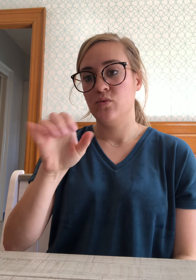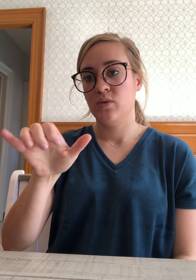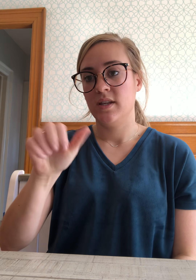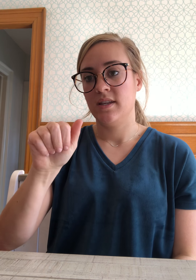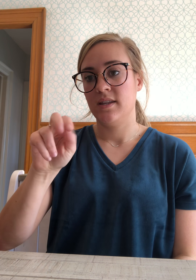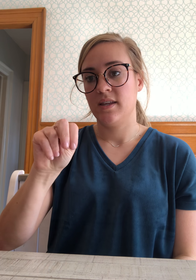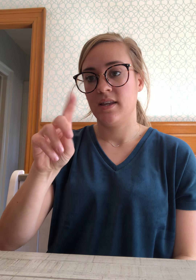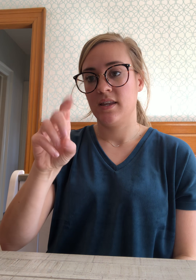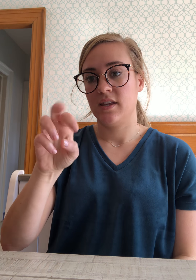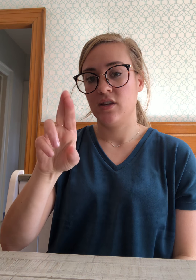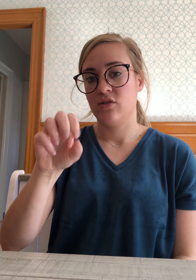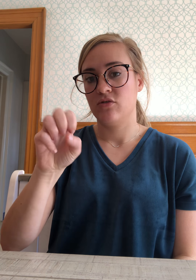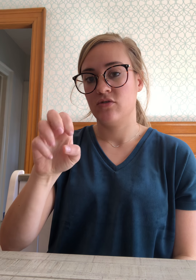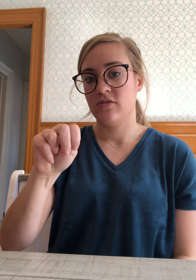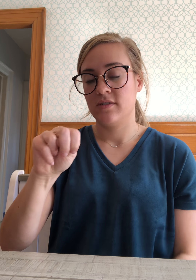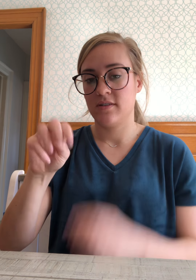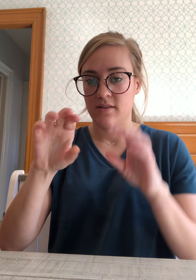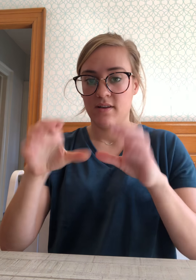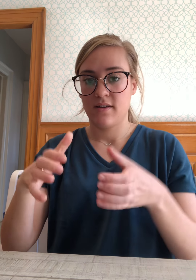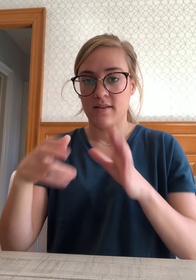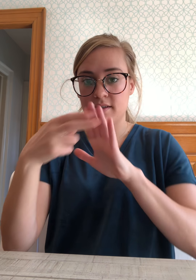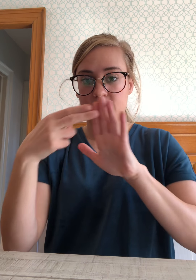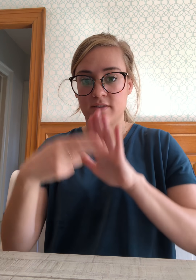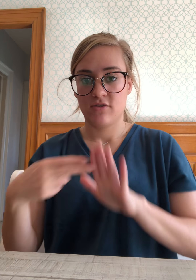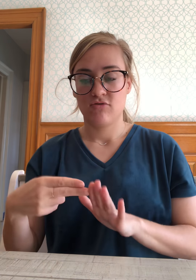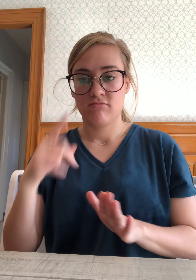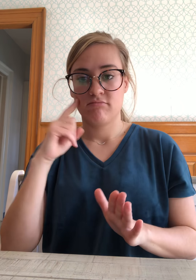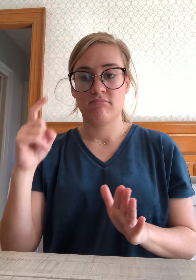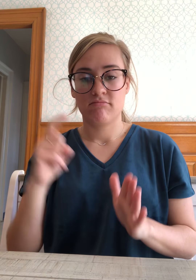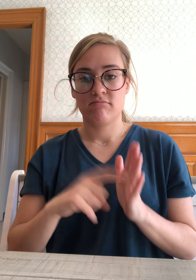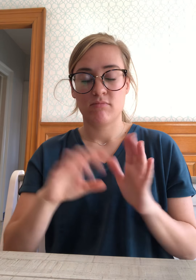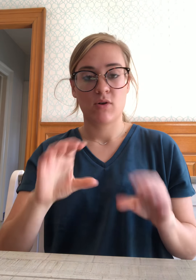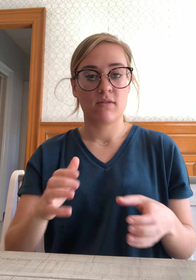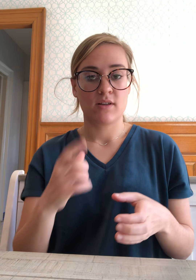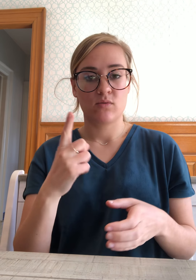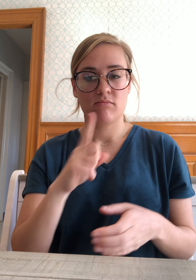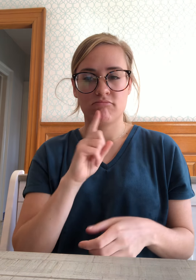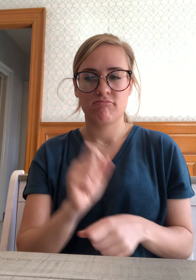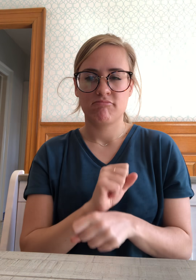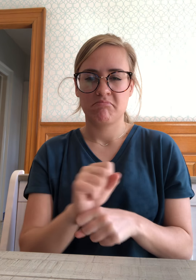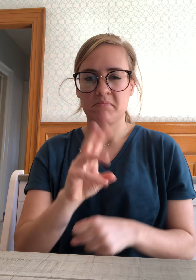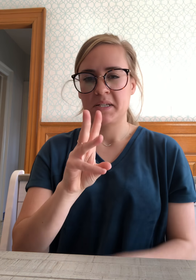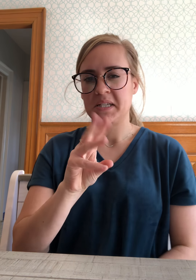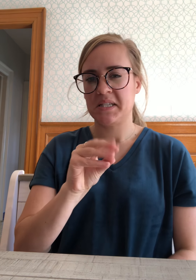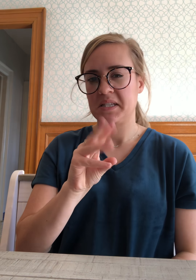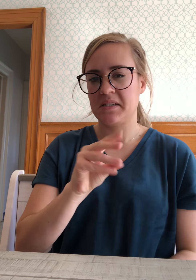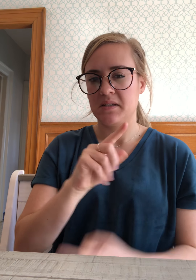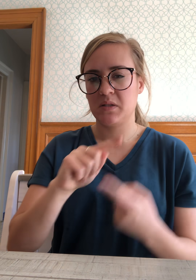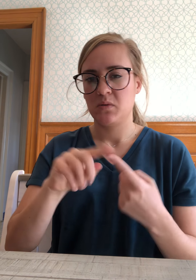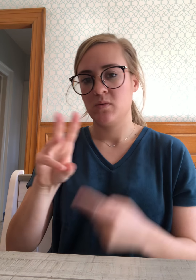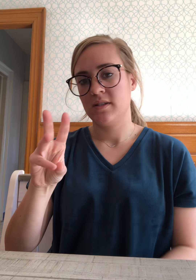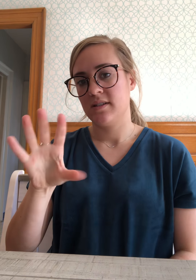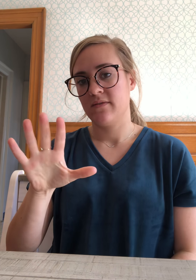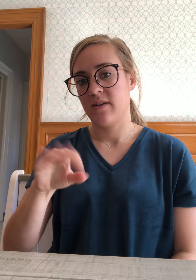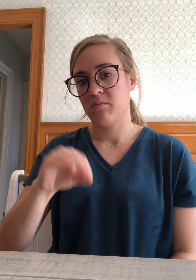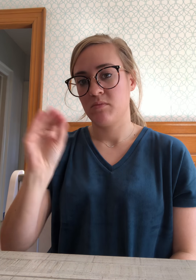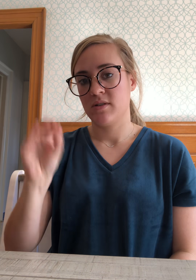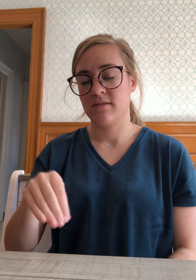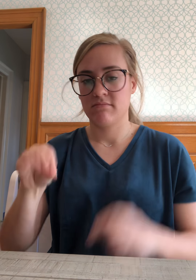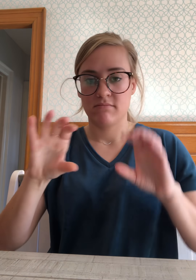Note that in a class 1 malocclusion, actually this is 60 to 65% of the U.S. Caucasian